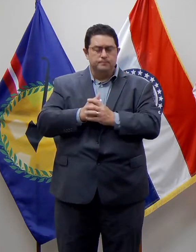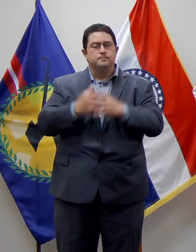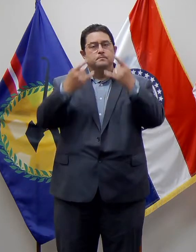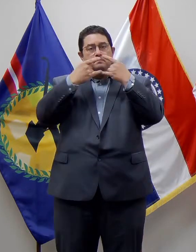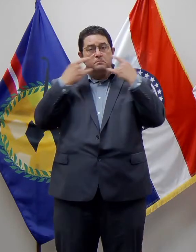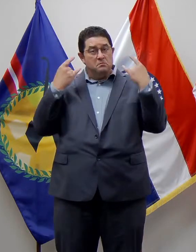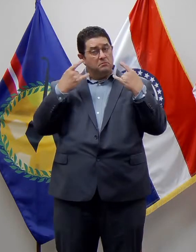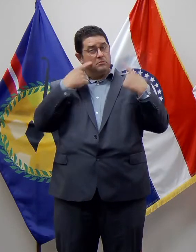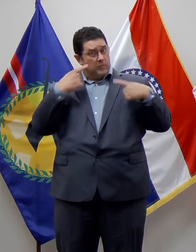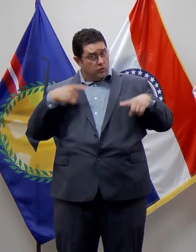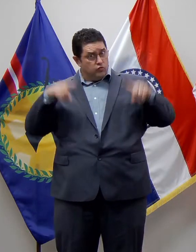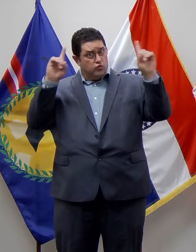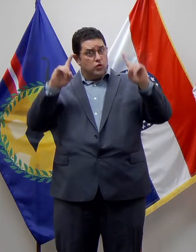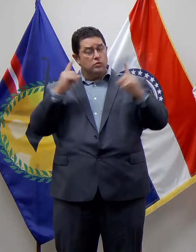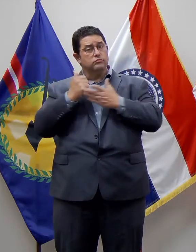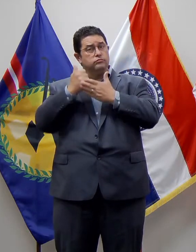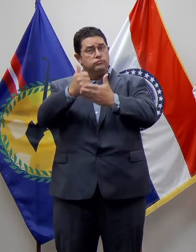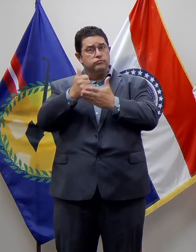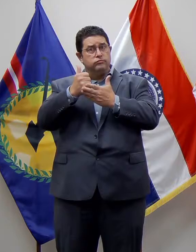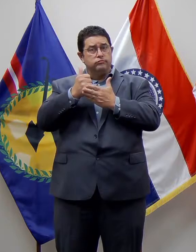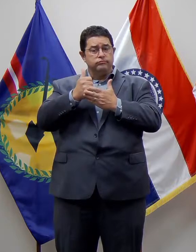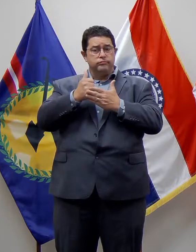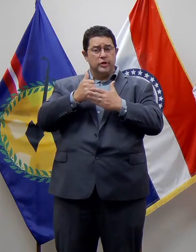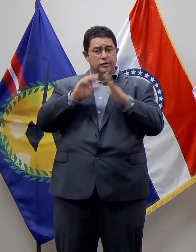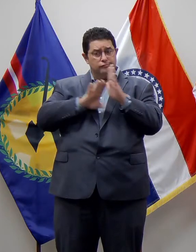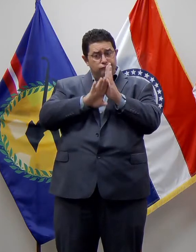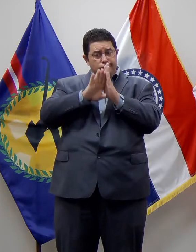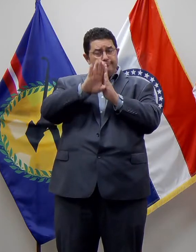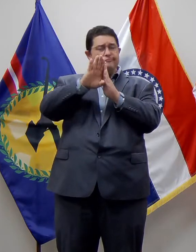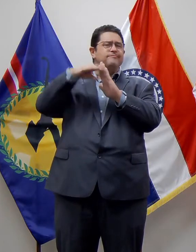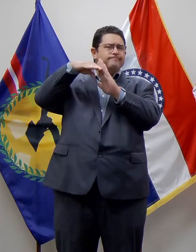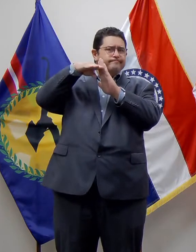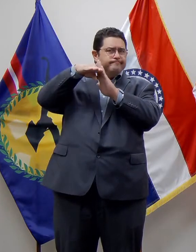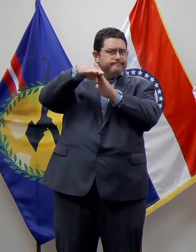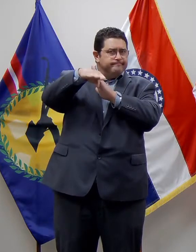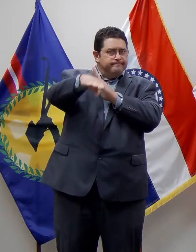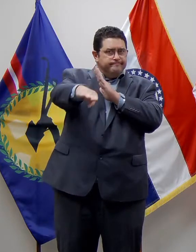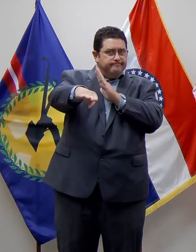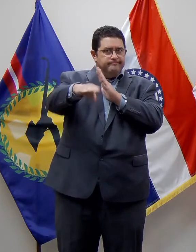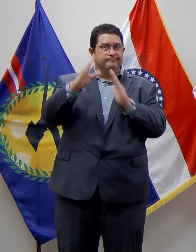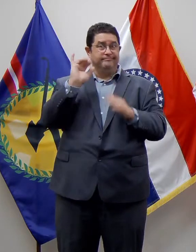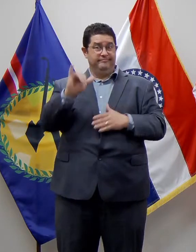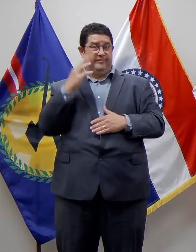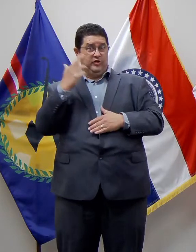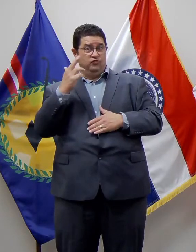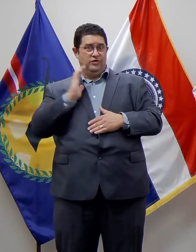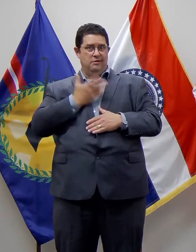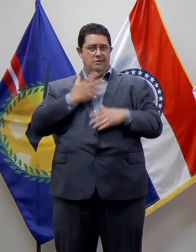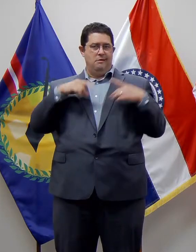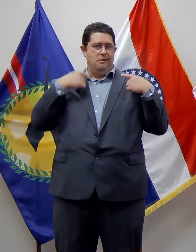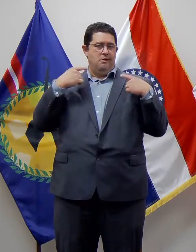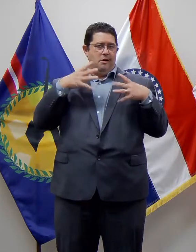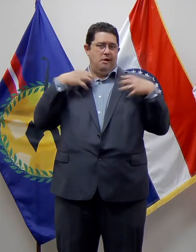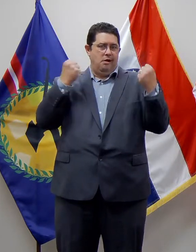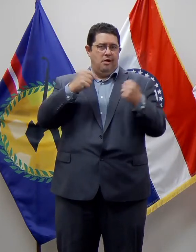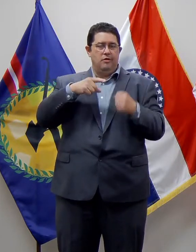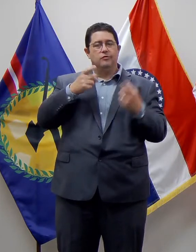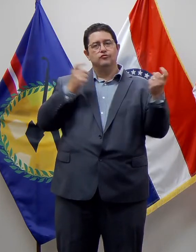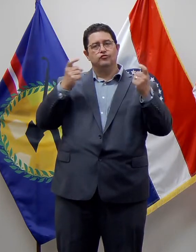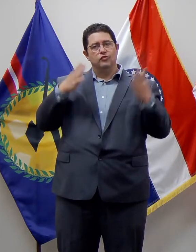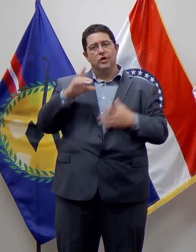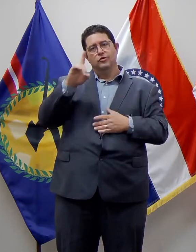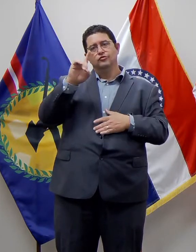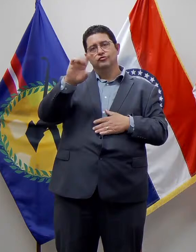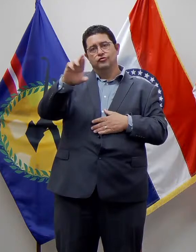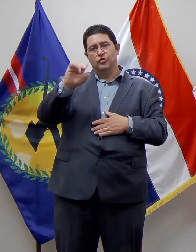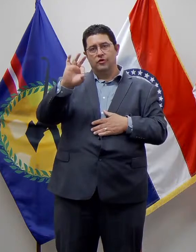Masks work in helping to keep our cases from escalating in St. Louis County. That's why our health director, Dr. Faisal Khan, will